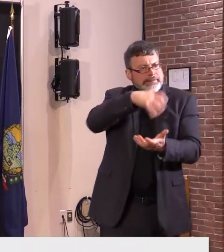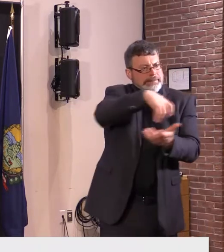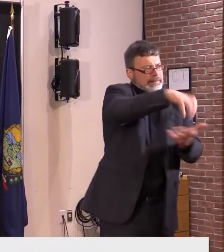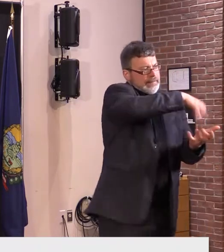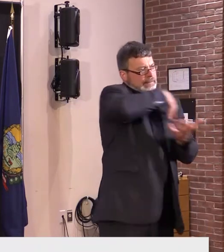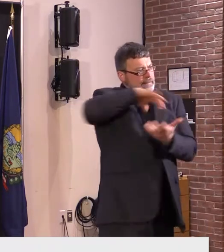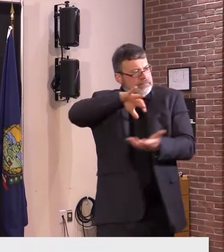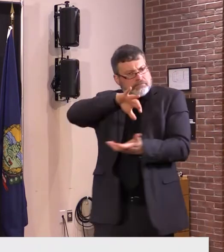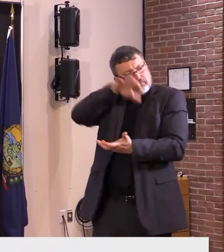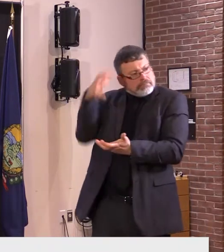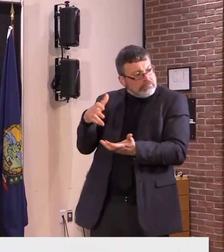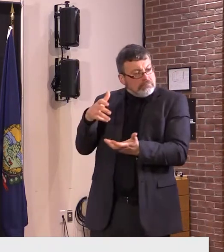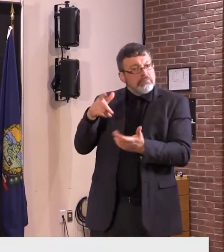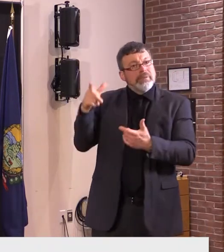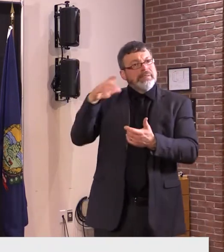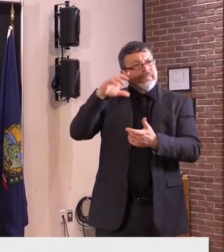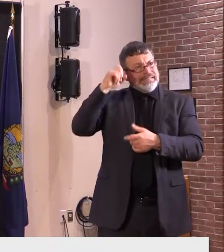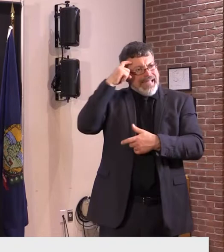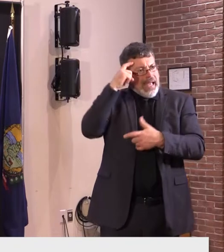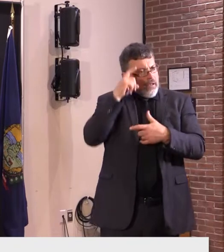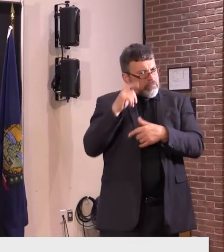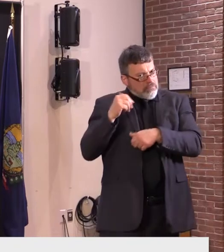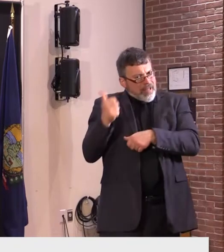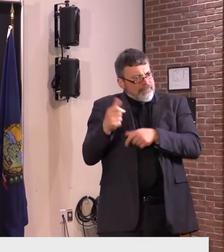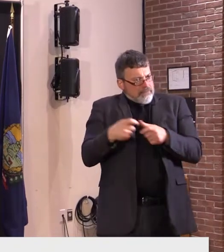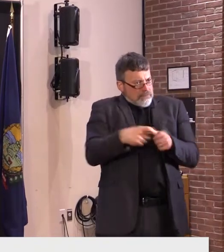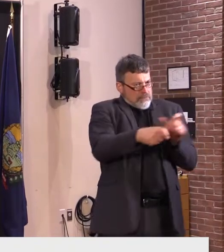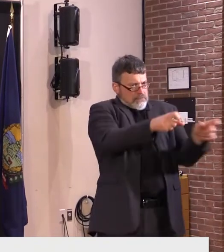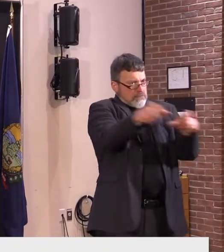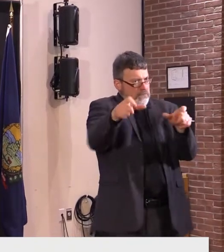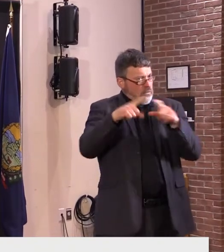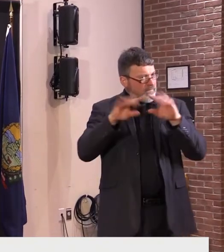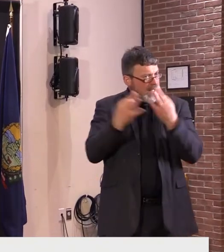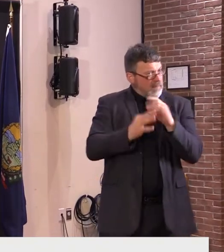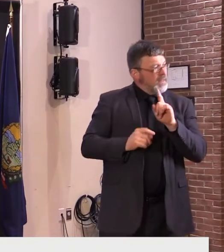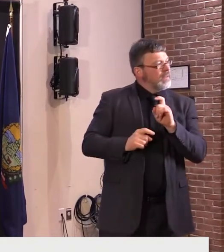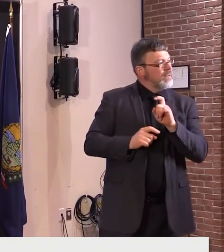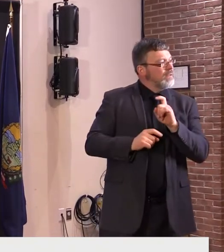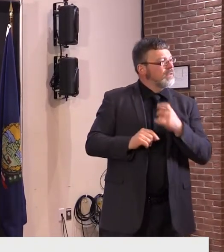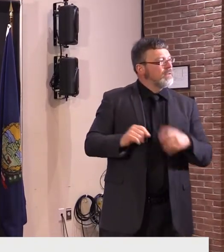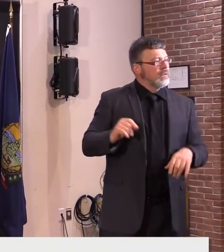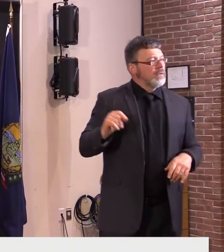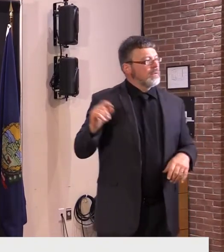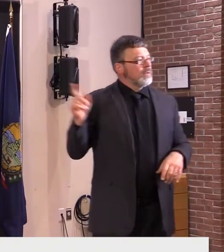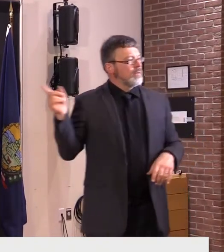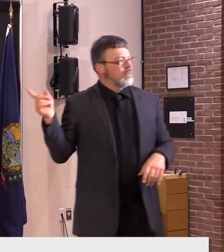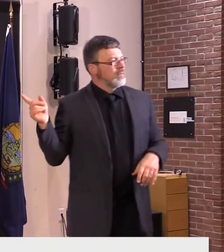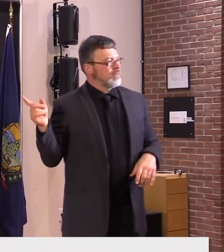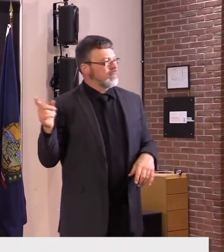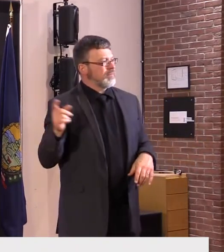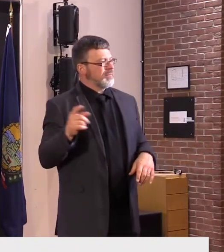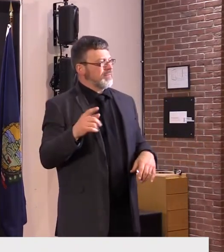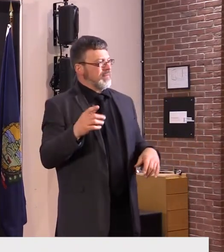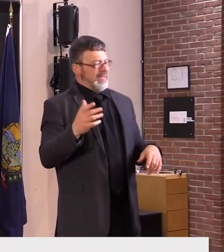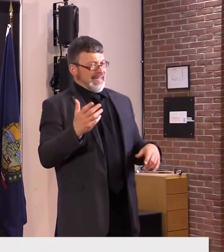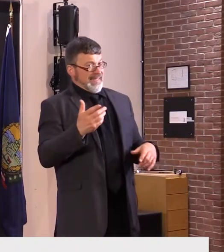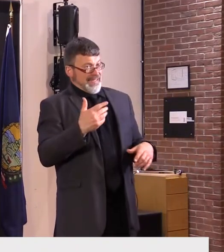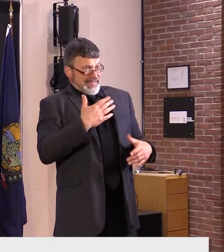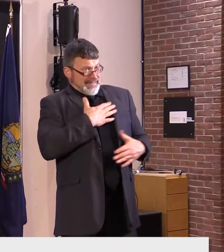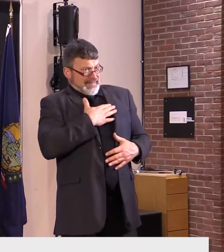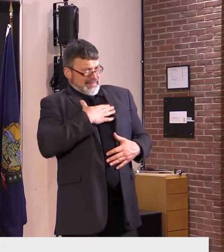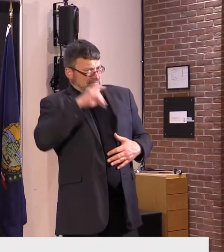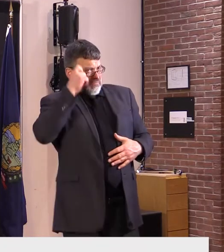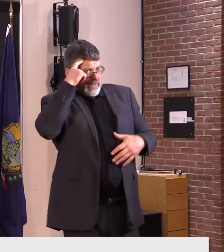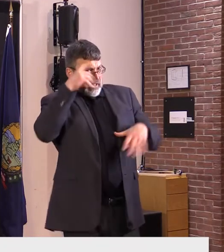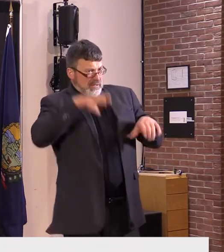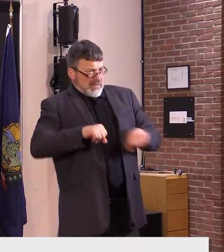truly hard up? Yeah, so at the state level, I'm not aware of the dire circumstance that you just outlined.